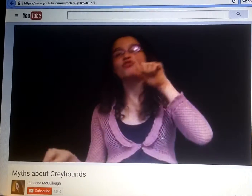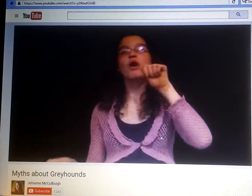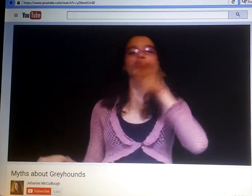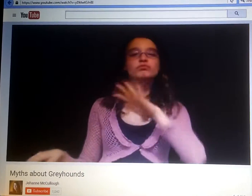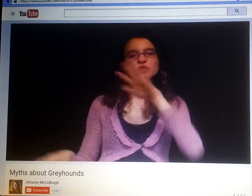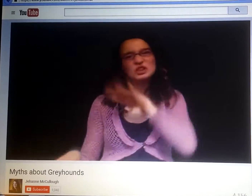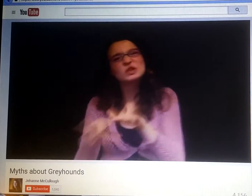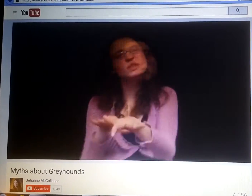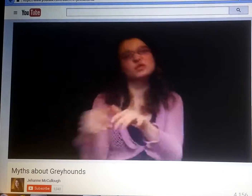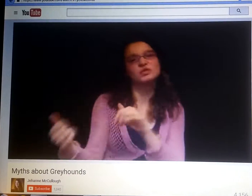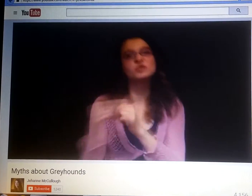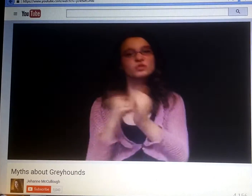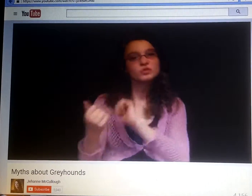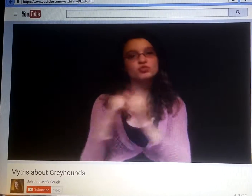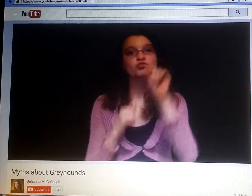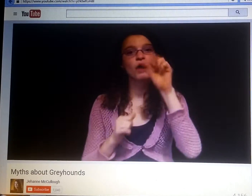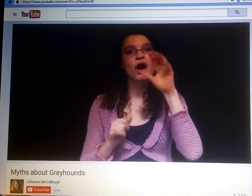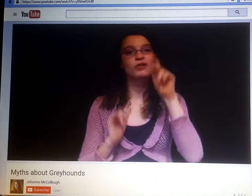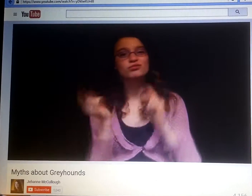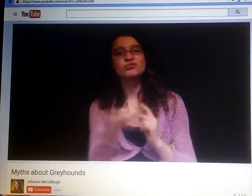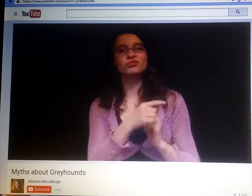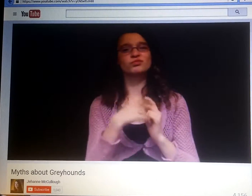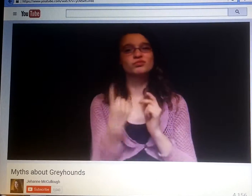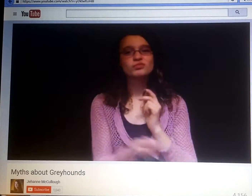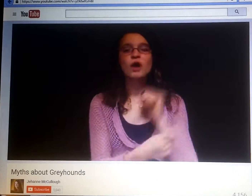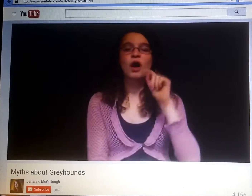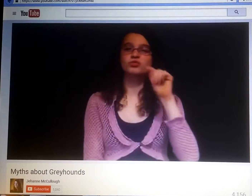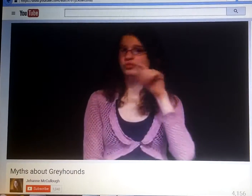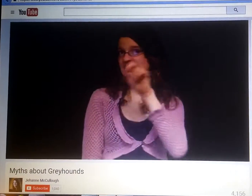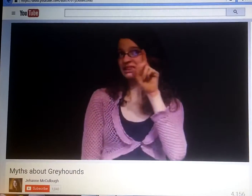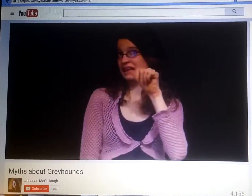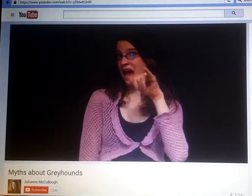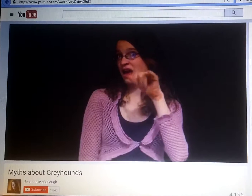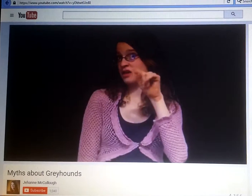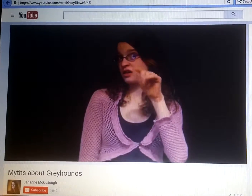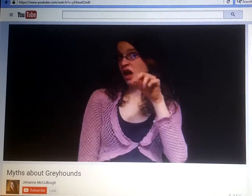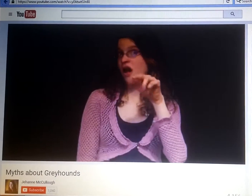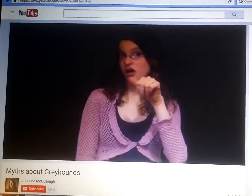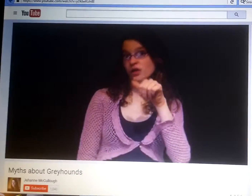dog. And like in the Florida area where they race sort of like around the track, like at Daytona.